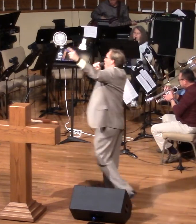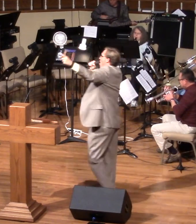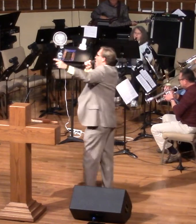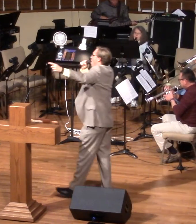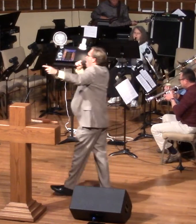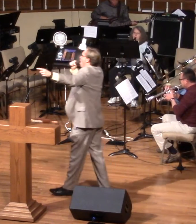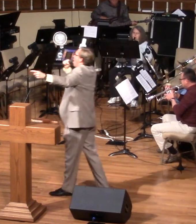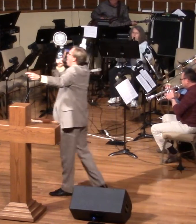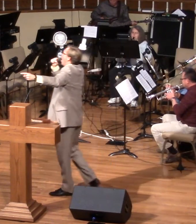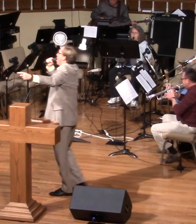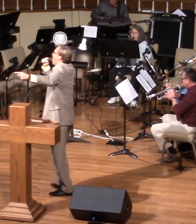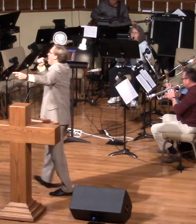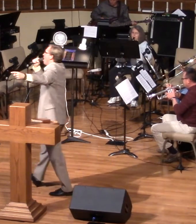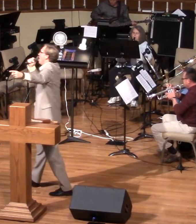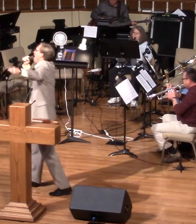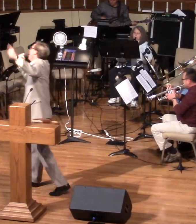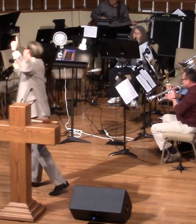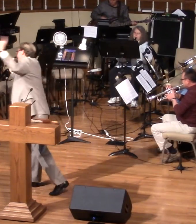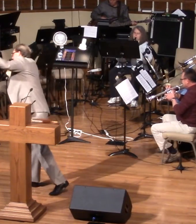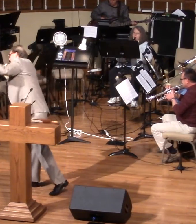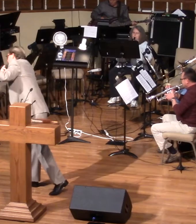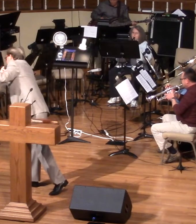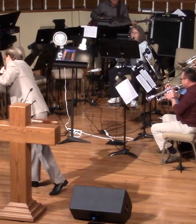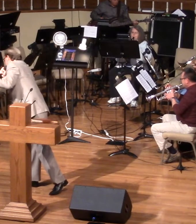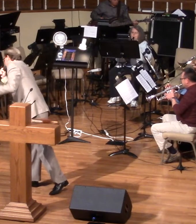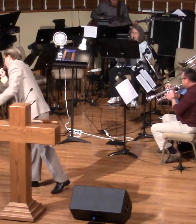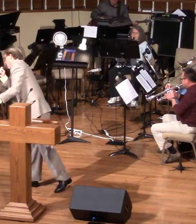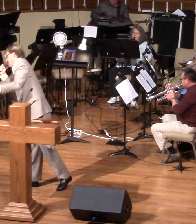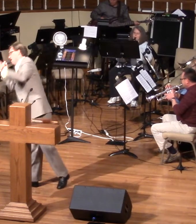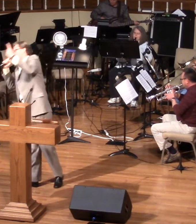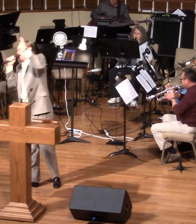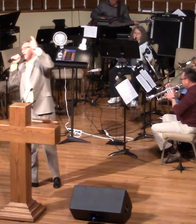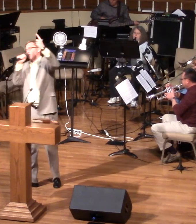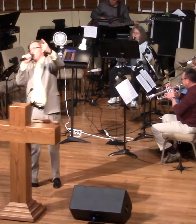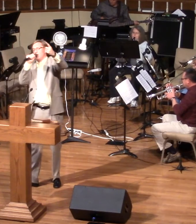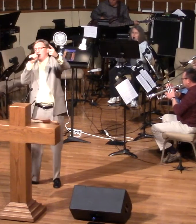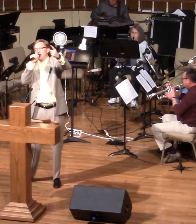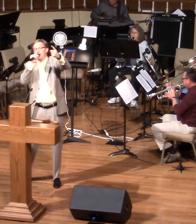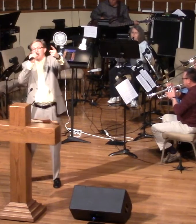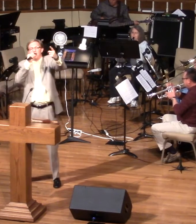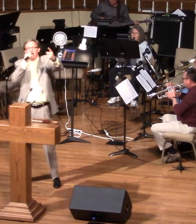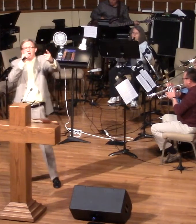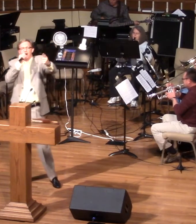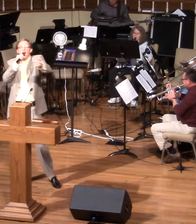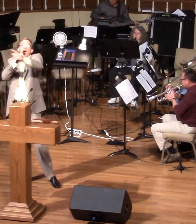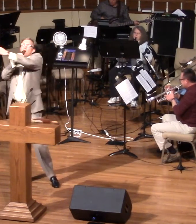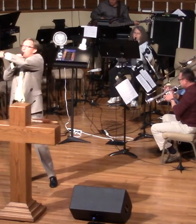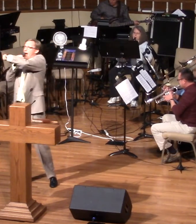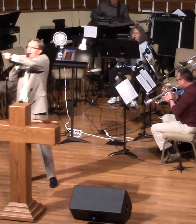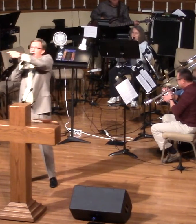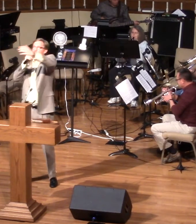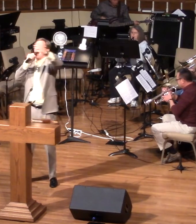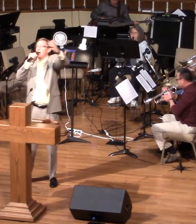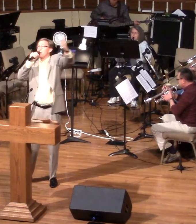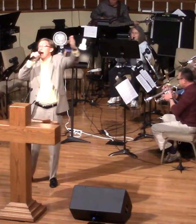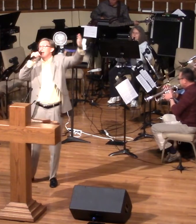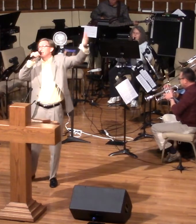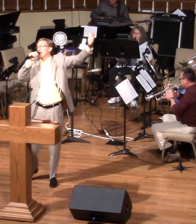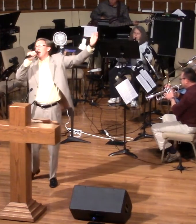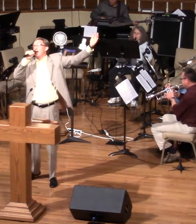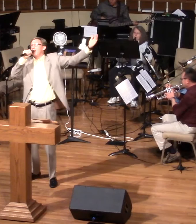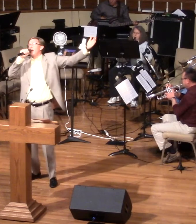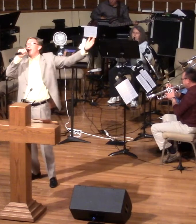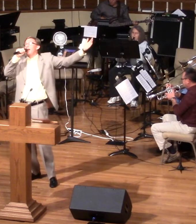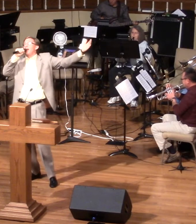are gone, and I've been set free. My God, my